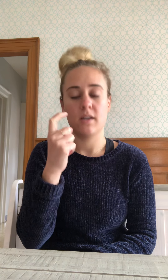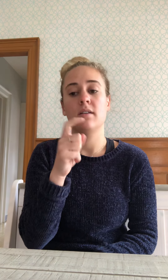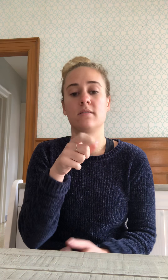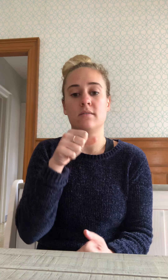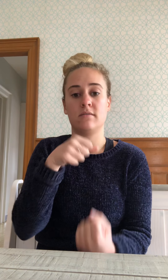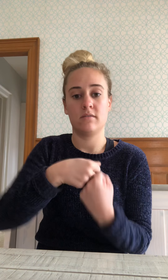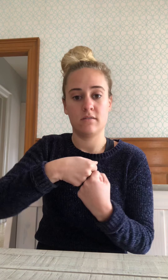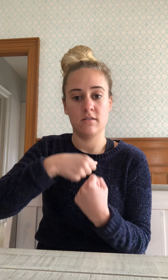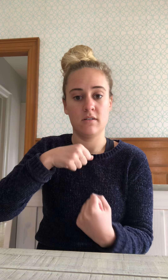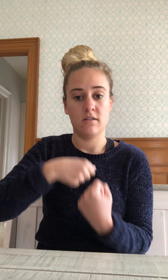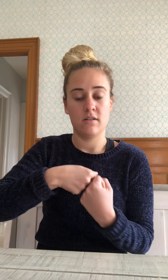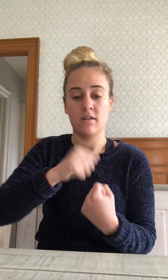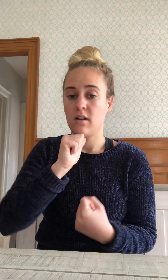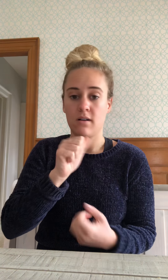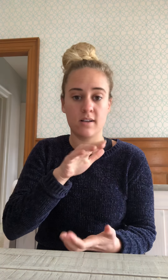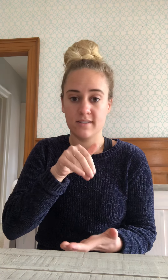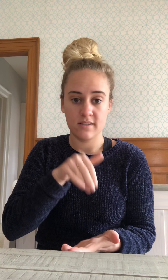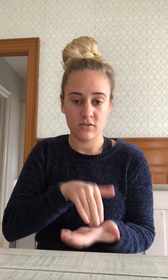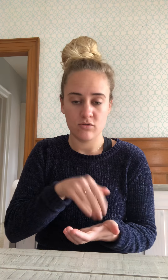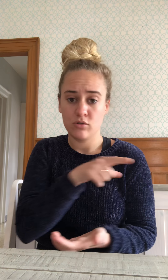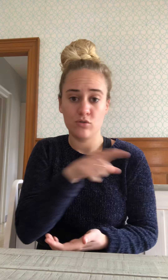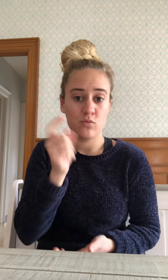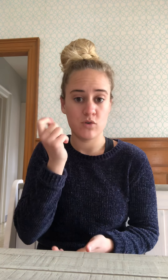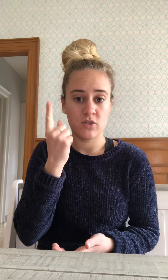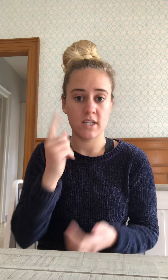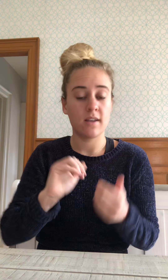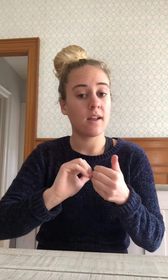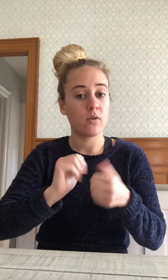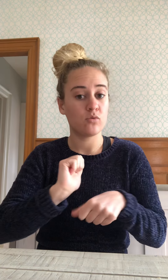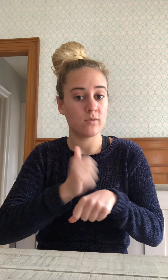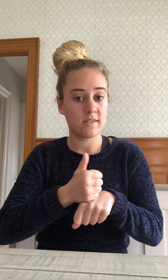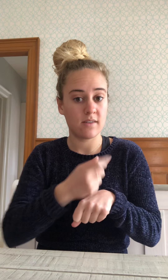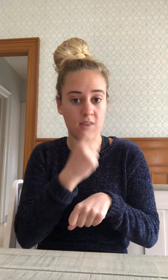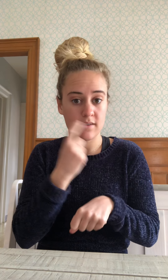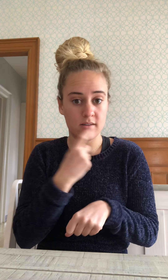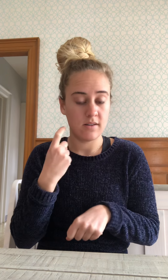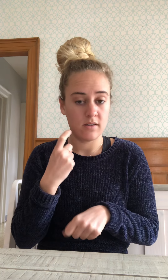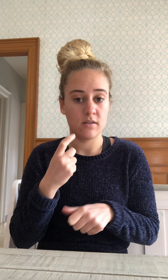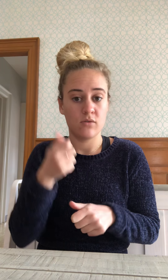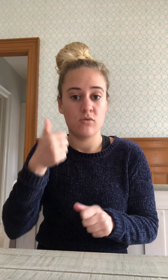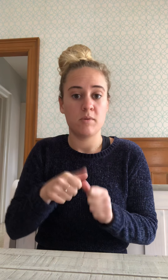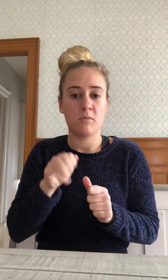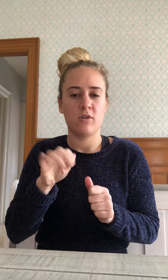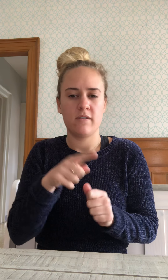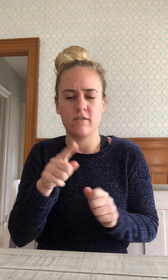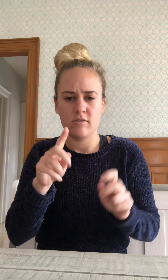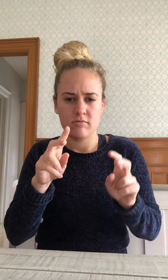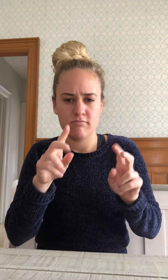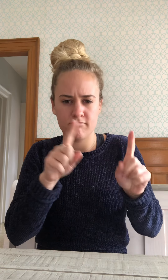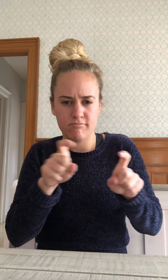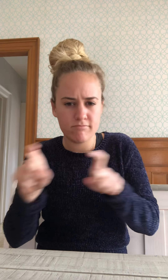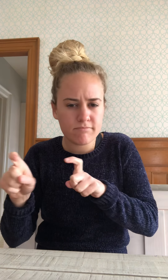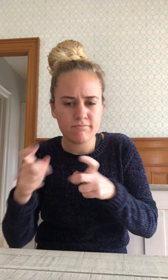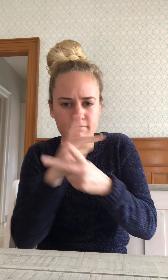Everybody understands how to set teeth. Remember that if you're troubleshooting a denture, you're looking to see if the previous person set the